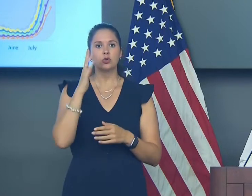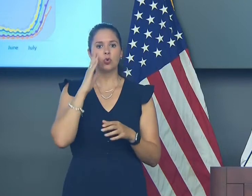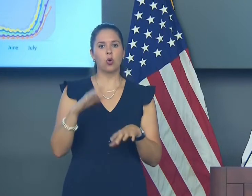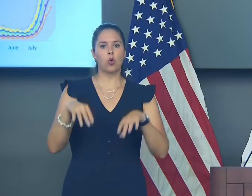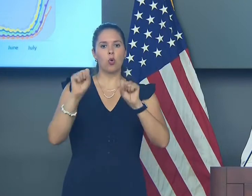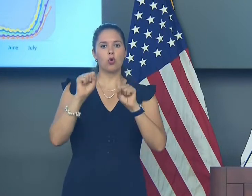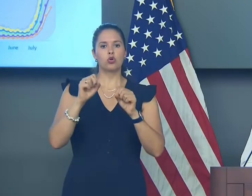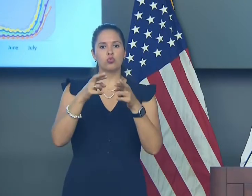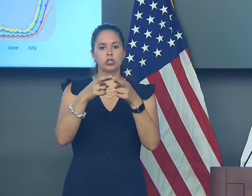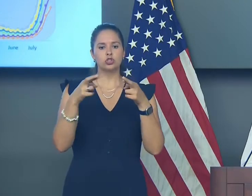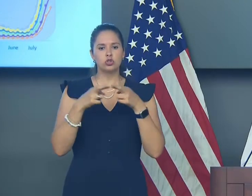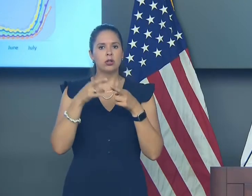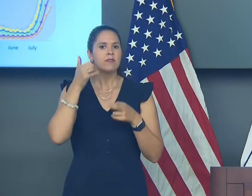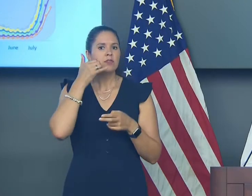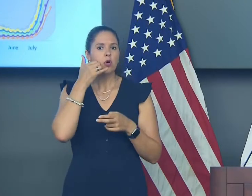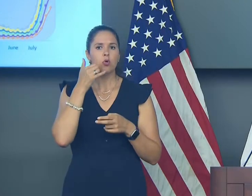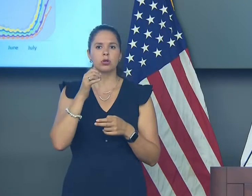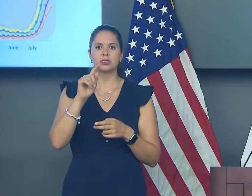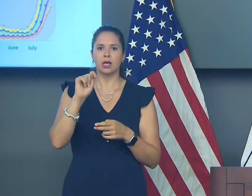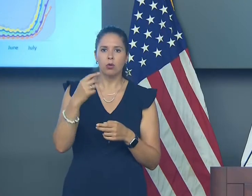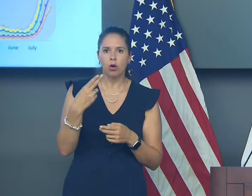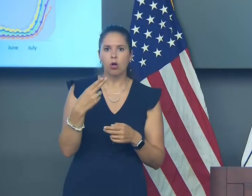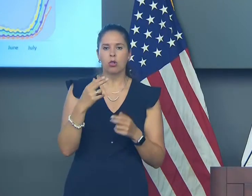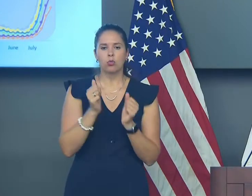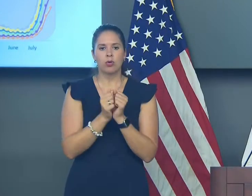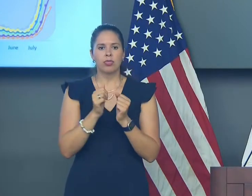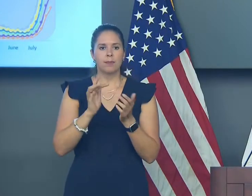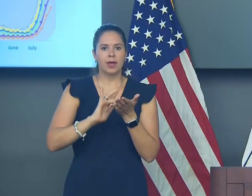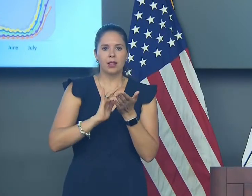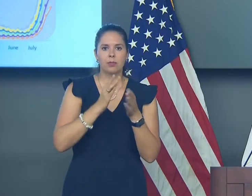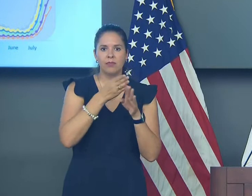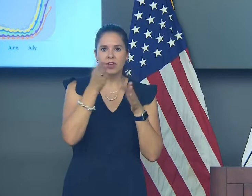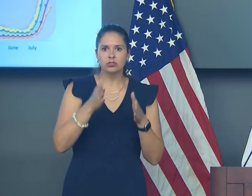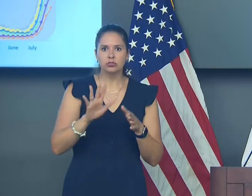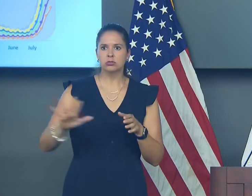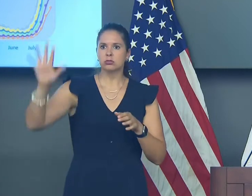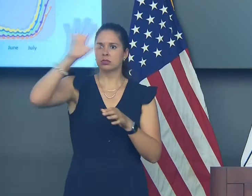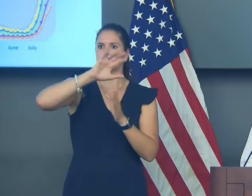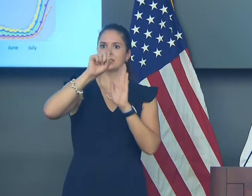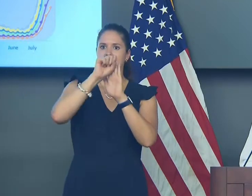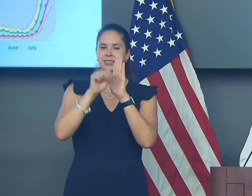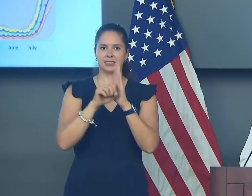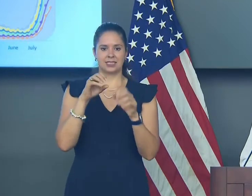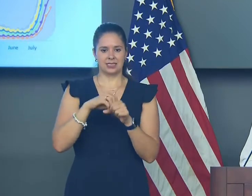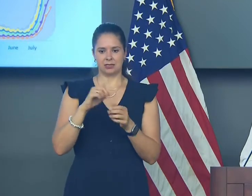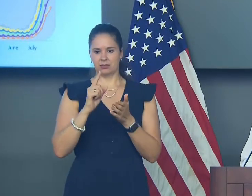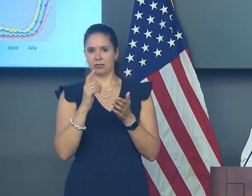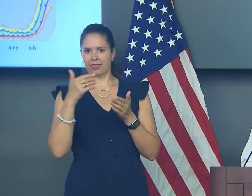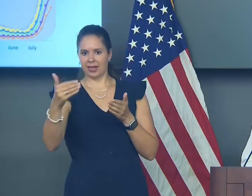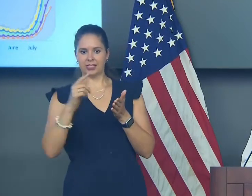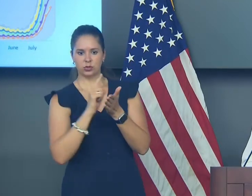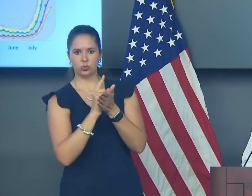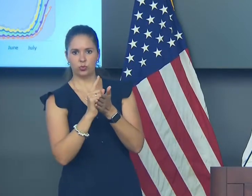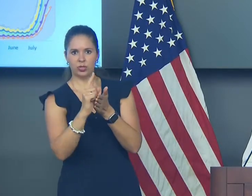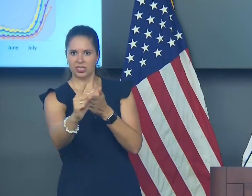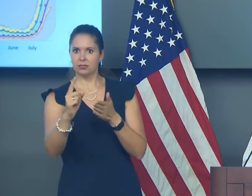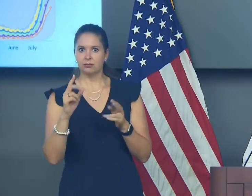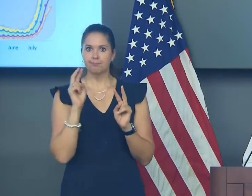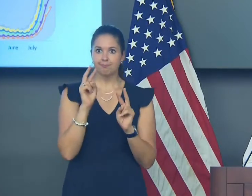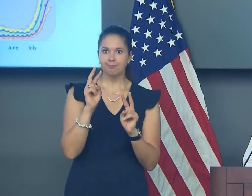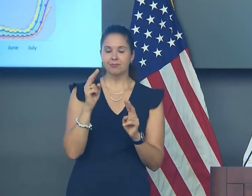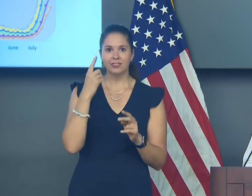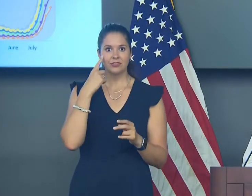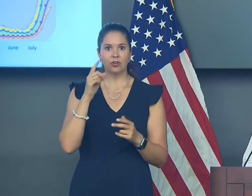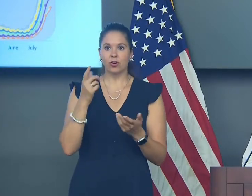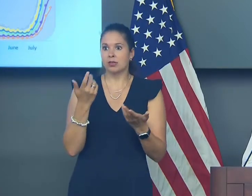holding regional telephone town halls with medical professionals across the state over the next week. So please keep a lookout for a